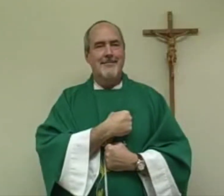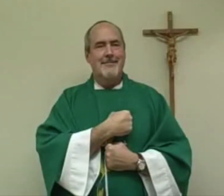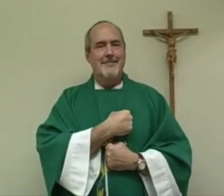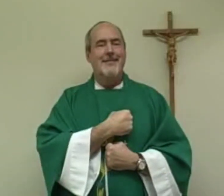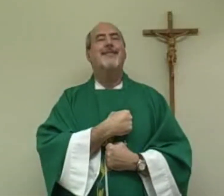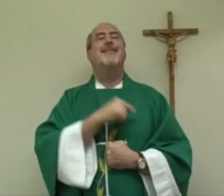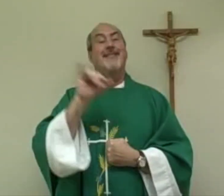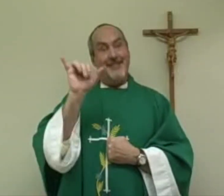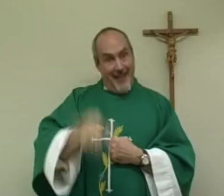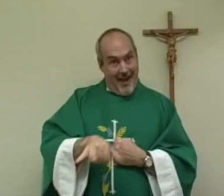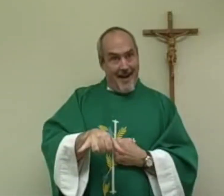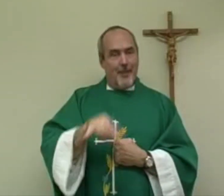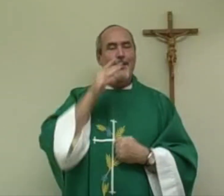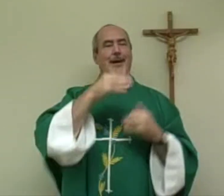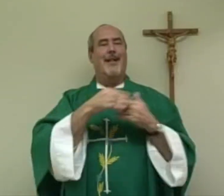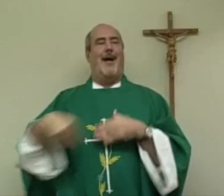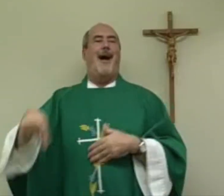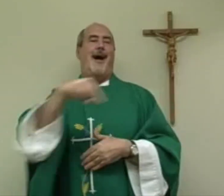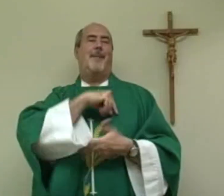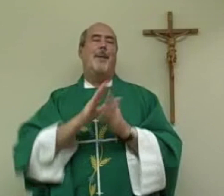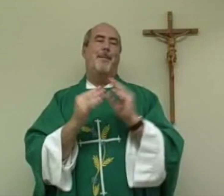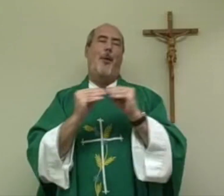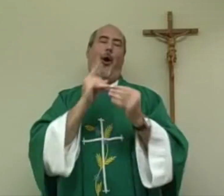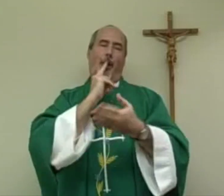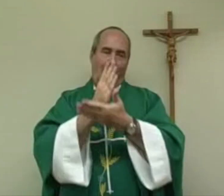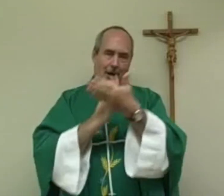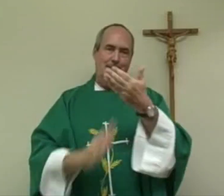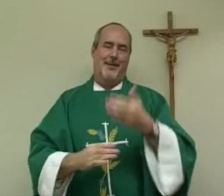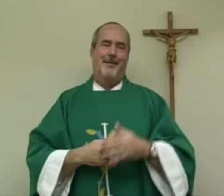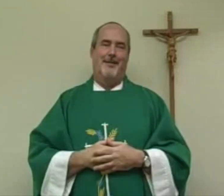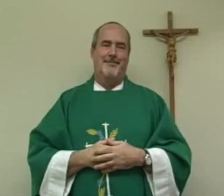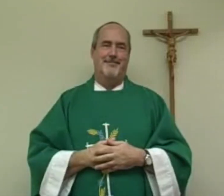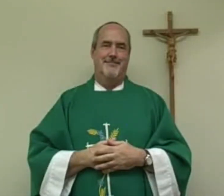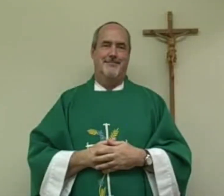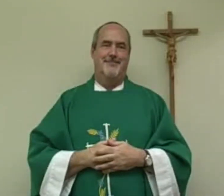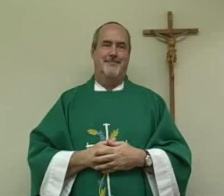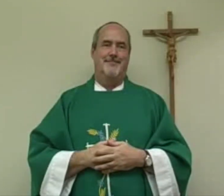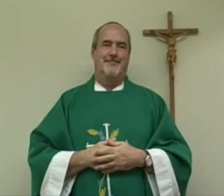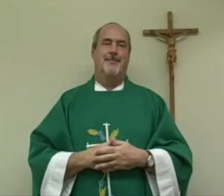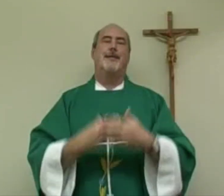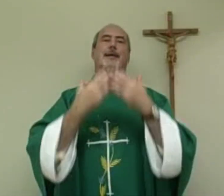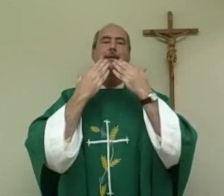more humble and help us to understand how much